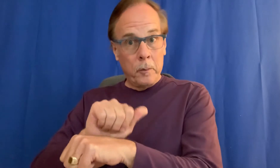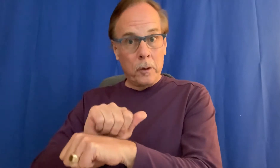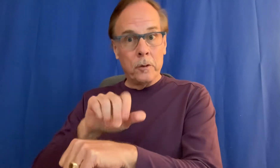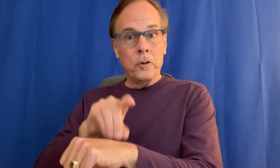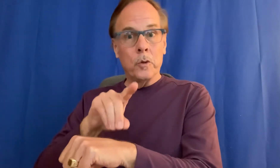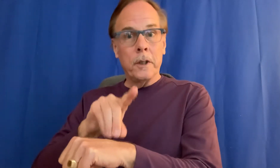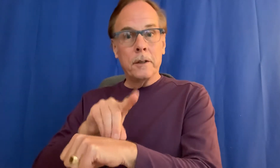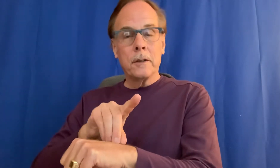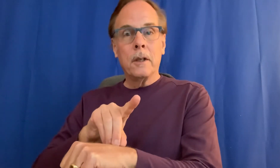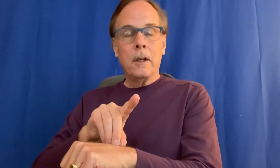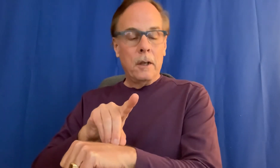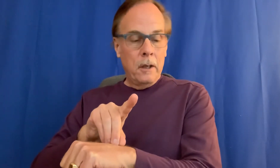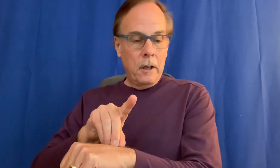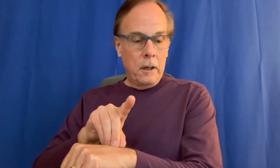remember, duties.